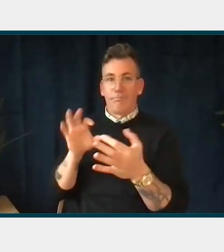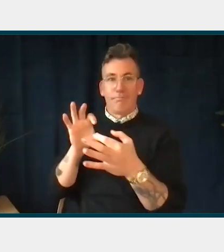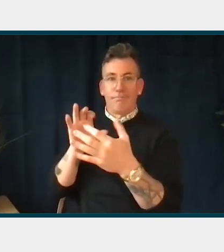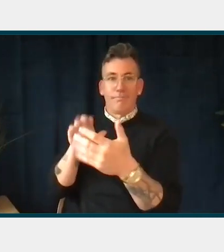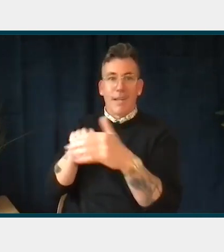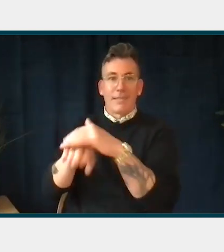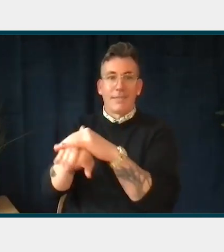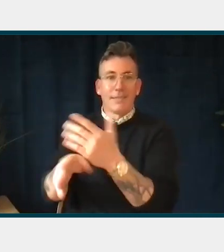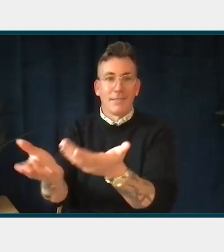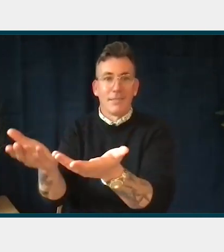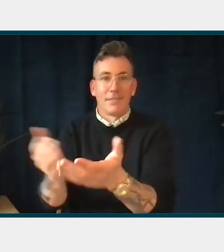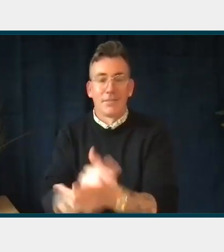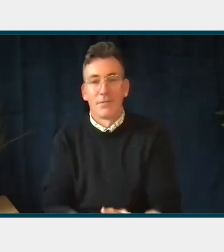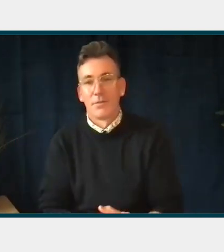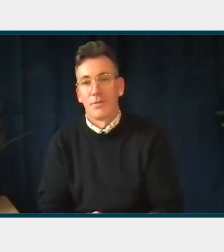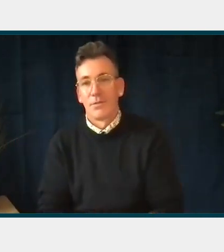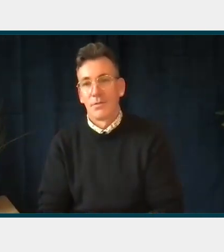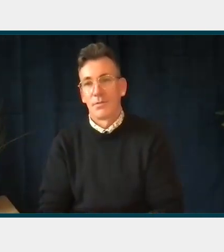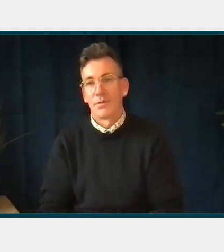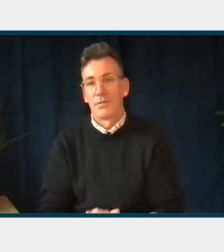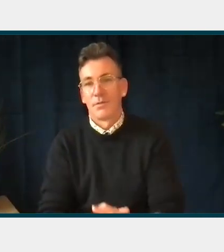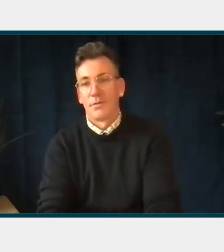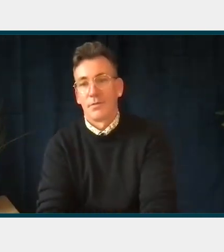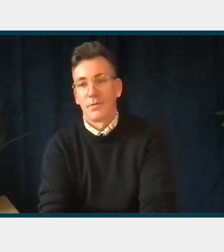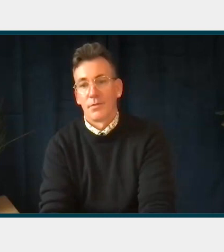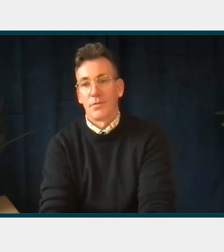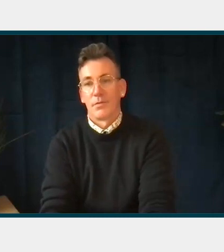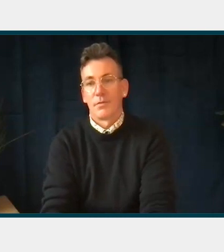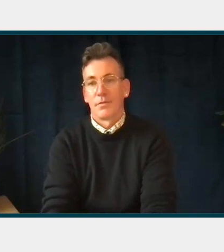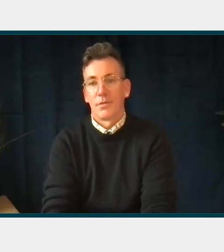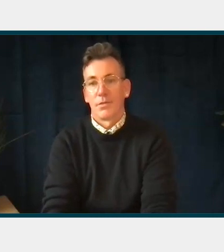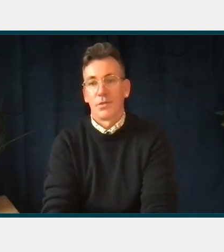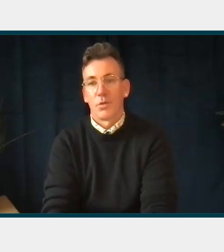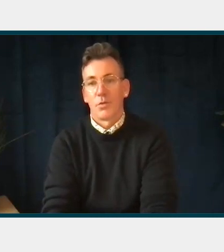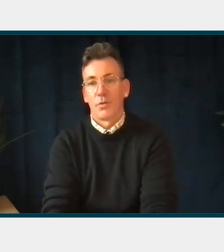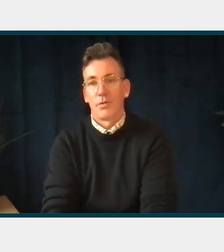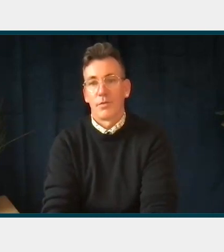You can't grow and make connections in an area you don't have access to.